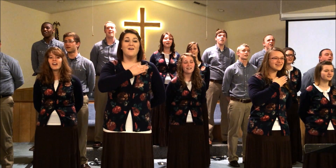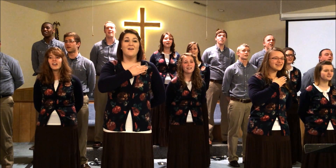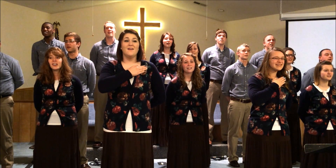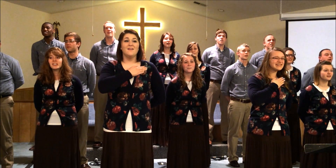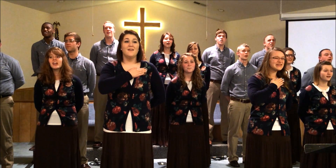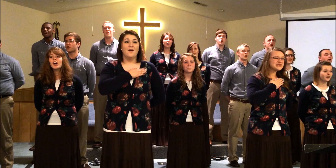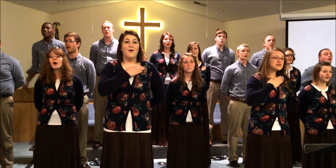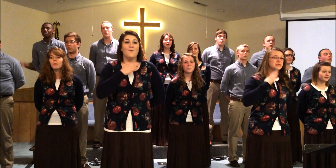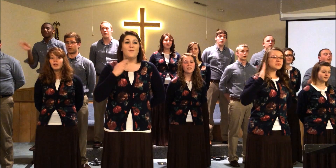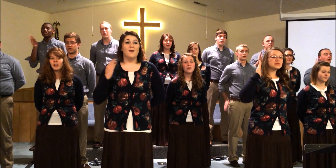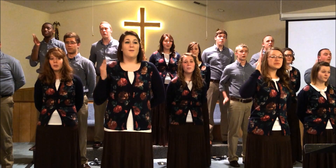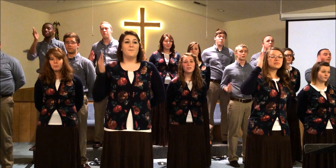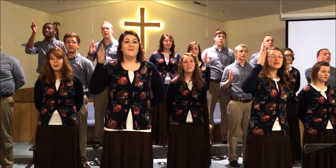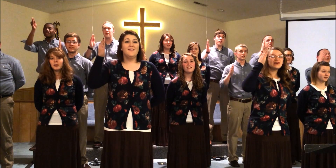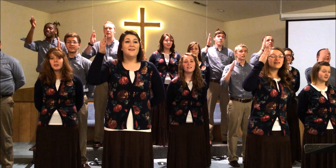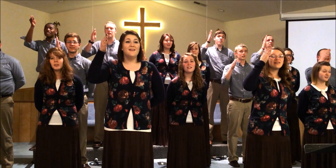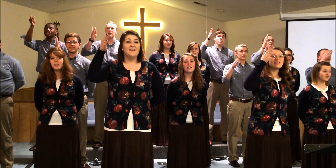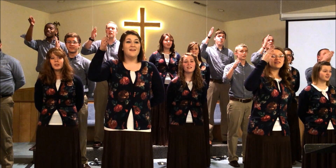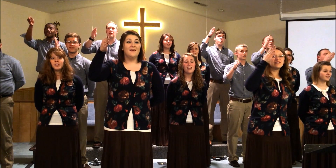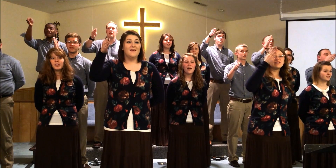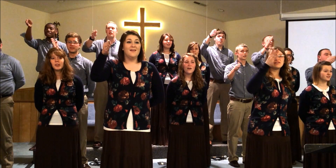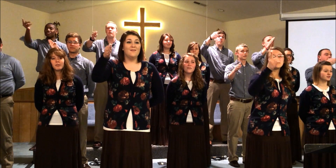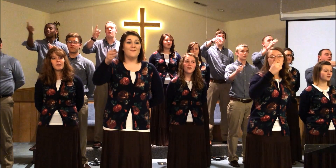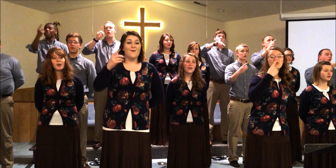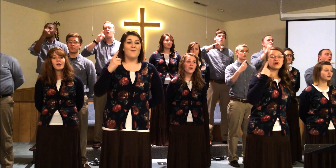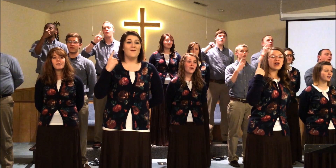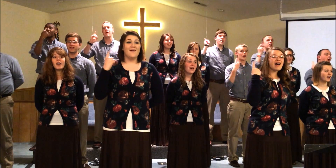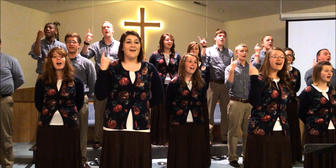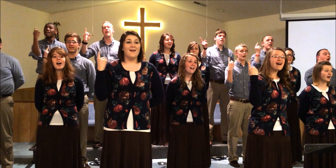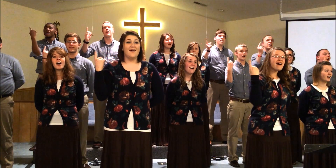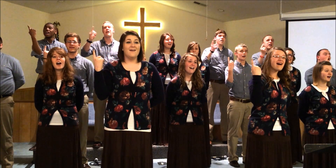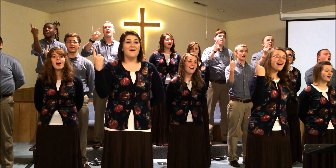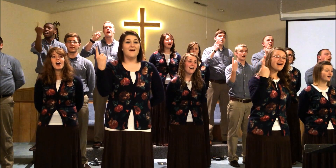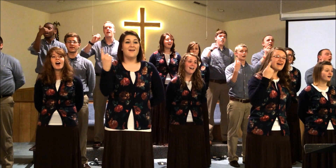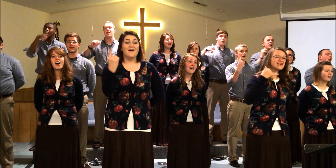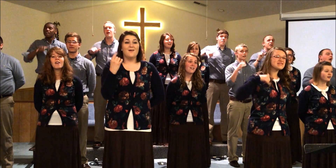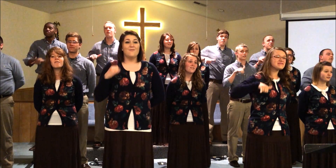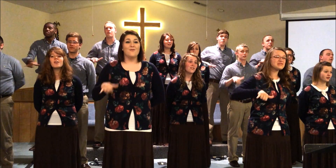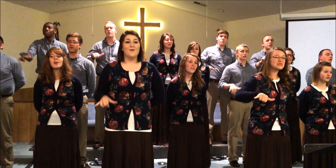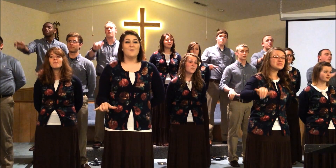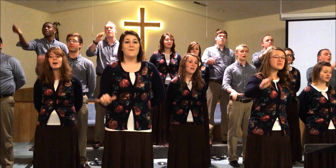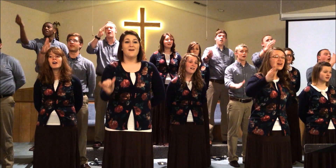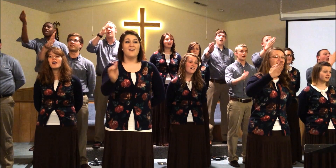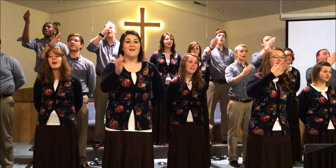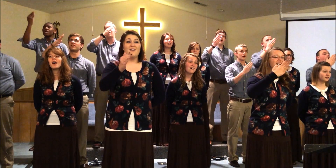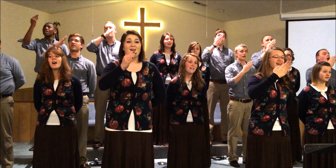Will be forever forever mine